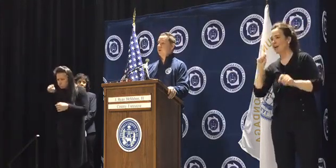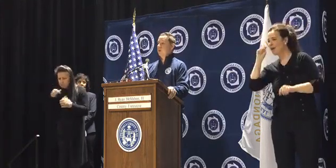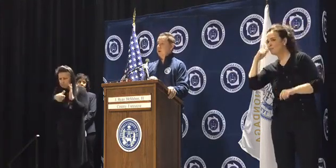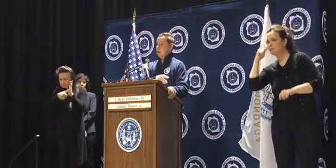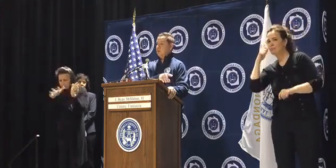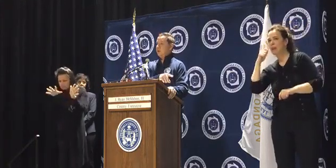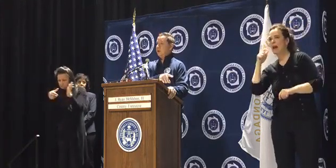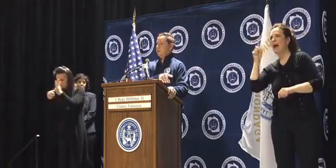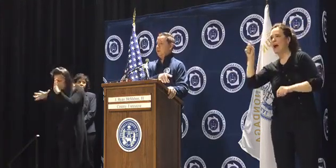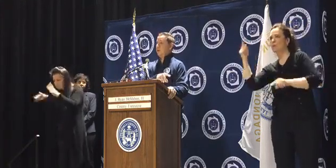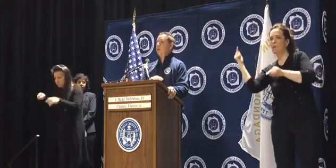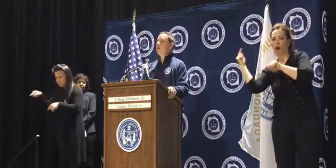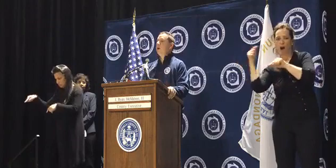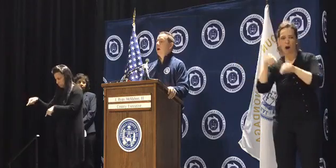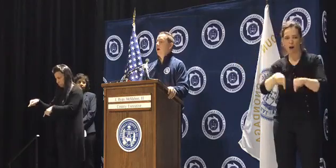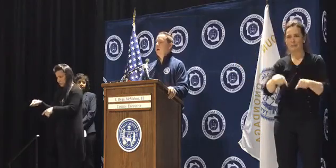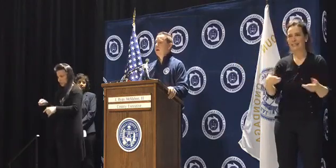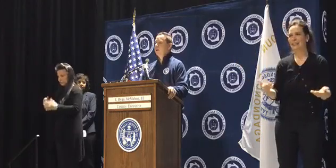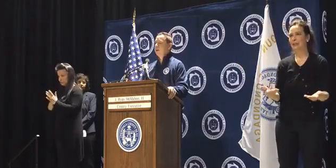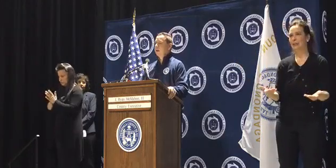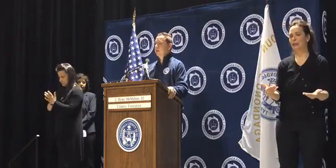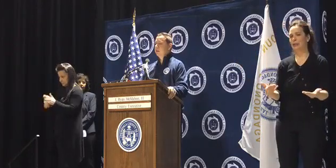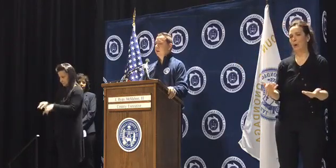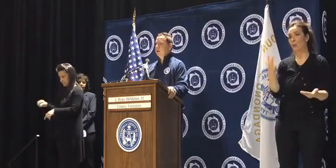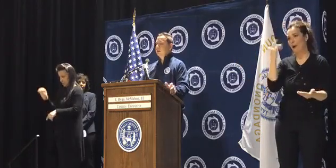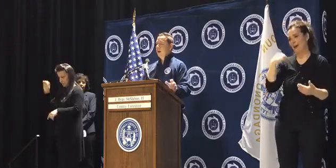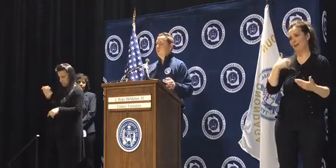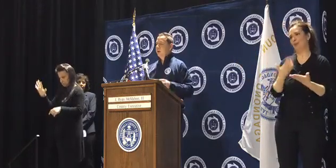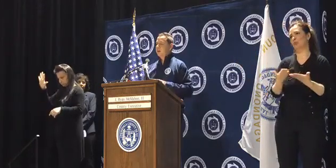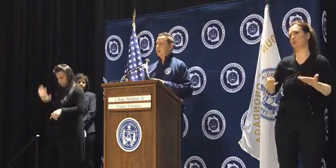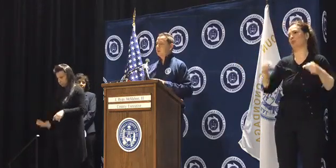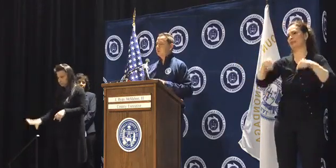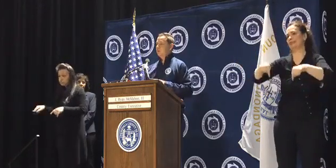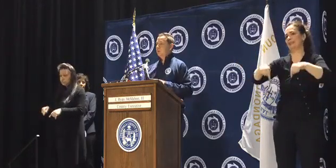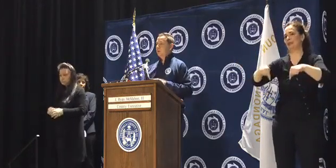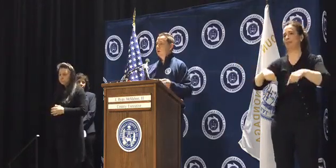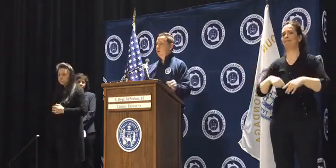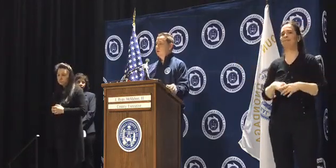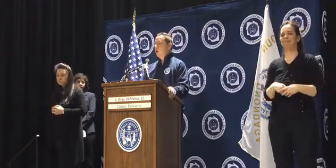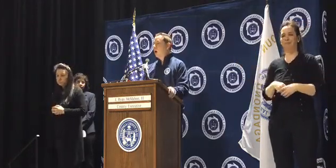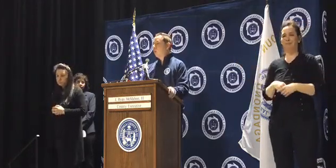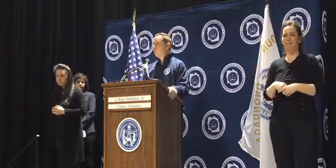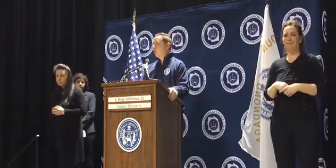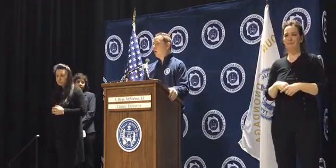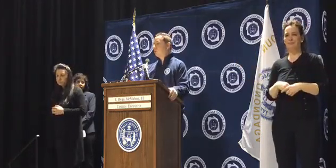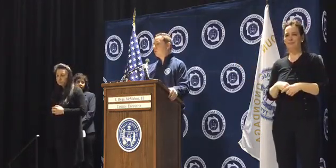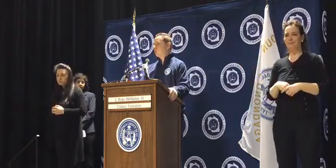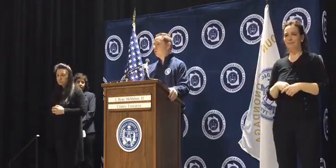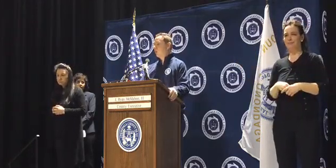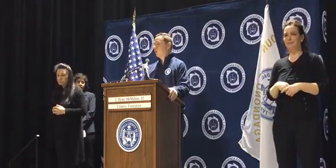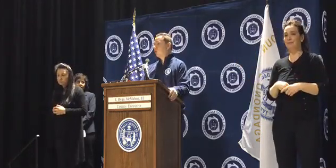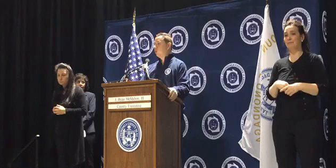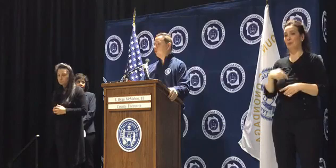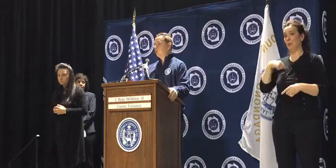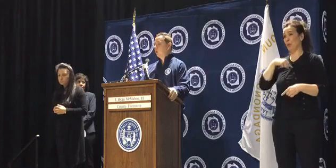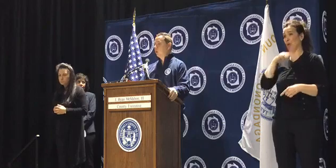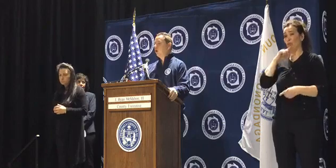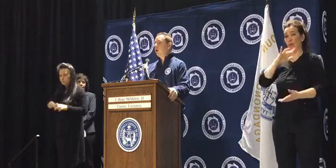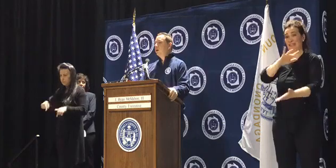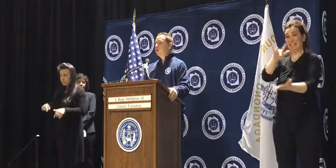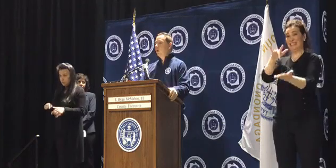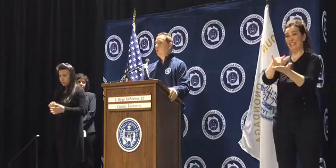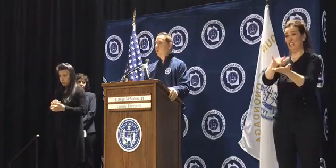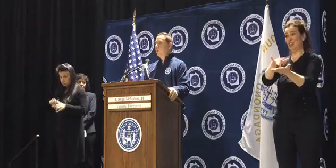popping up at our triage site. And secondly, that we continue to be the hub for all of central New York and northern New